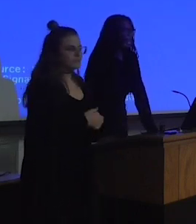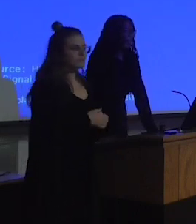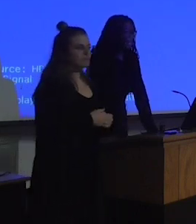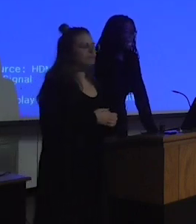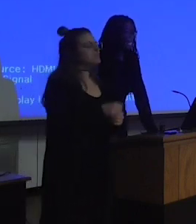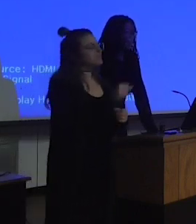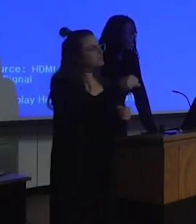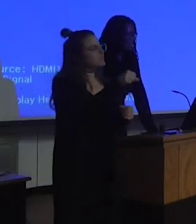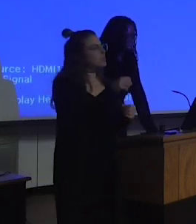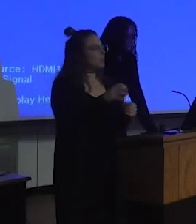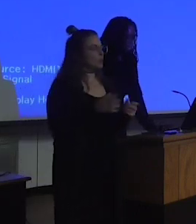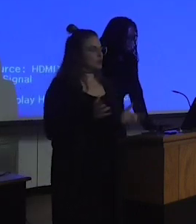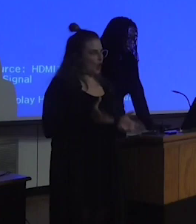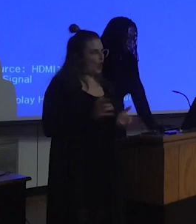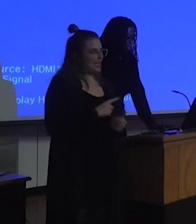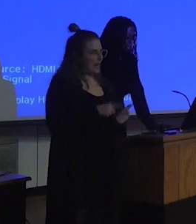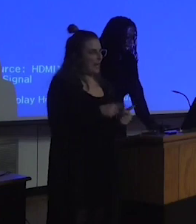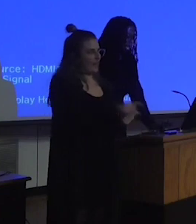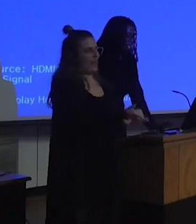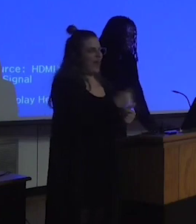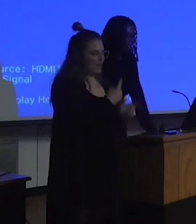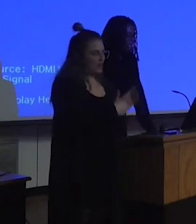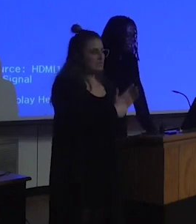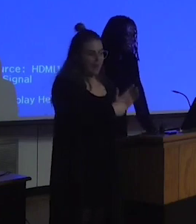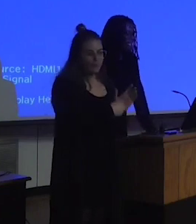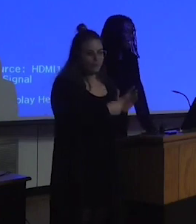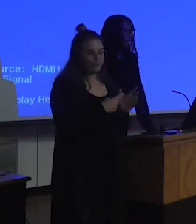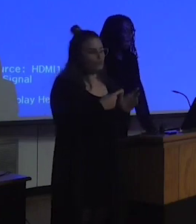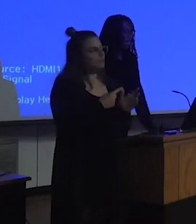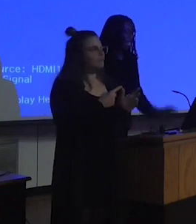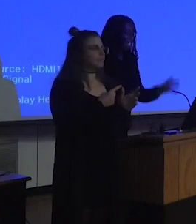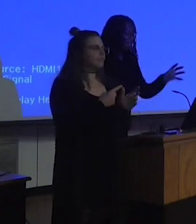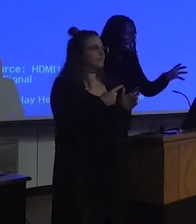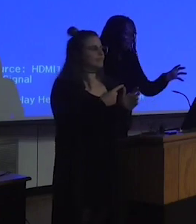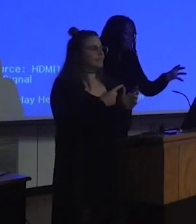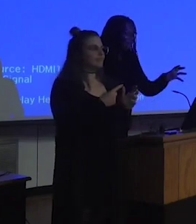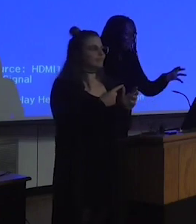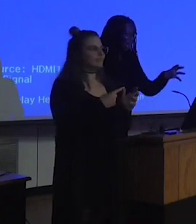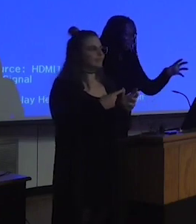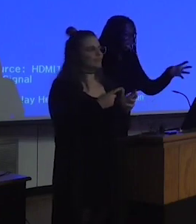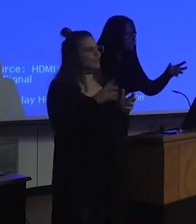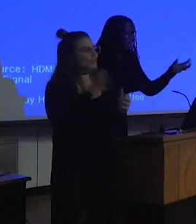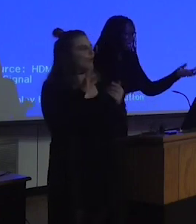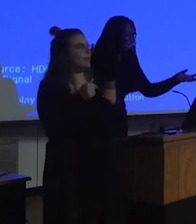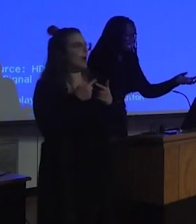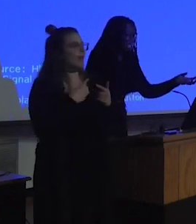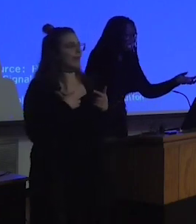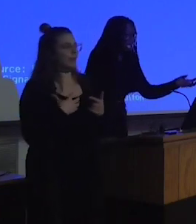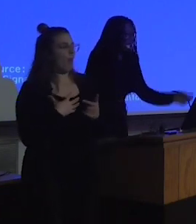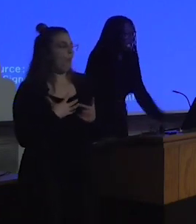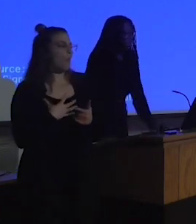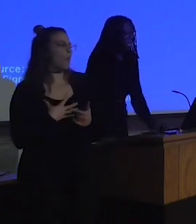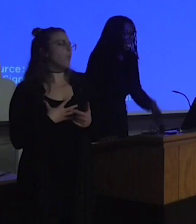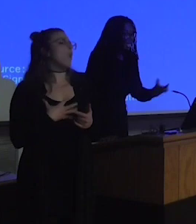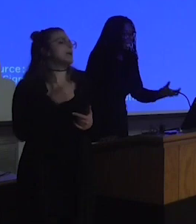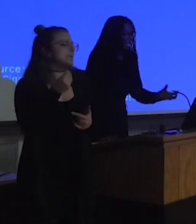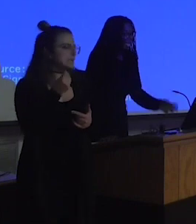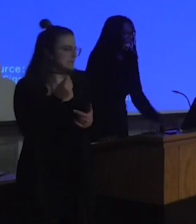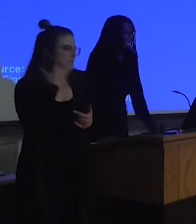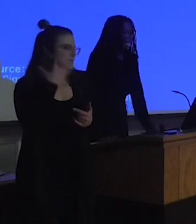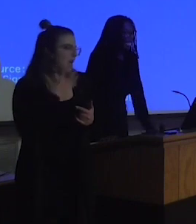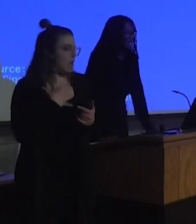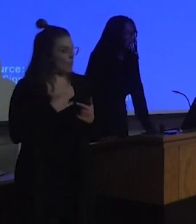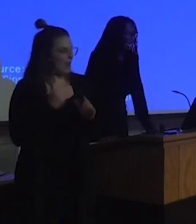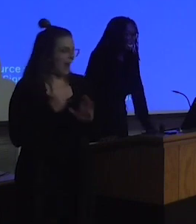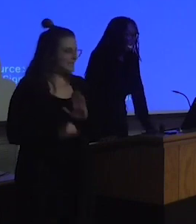when we're having conversations about this, like, to add to the, like, the conversation about, like, whiteness and white